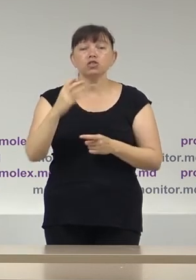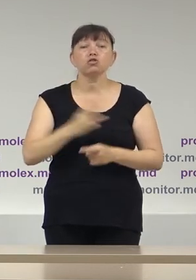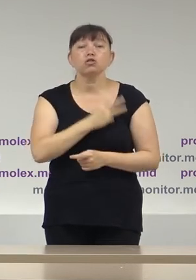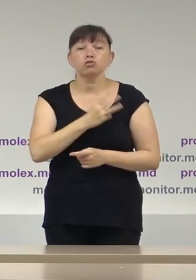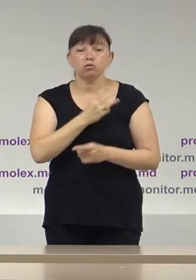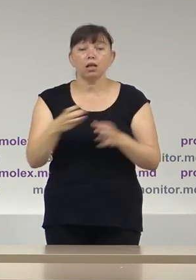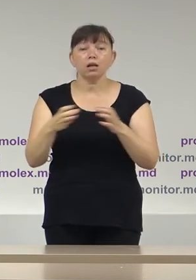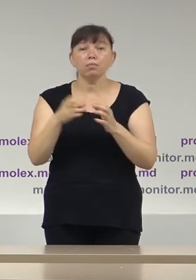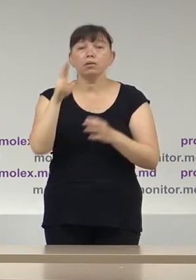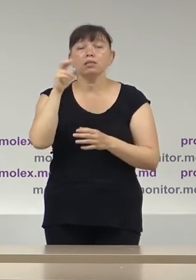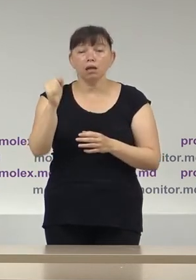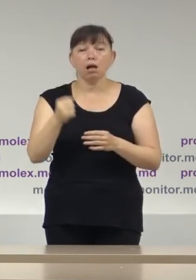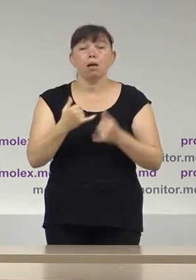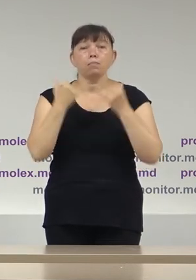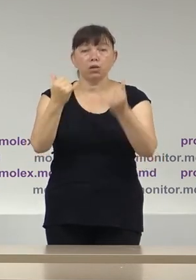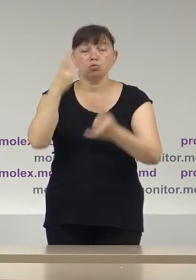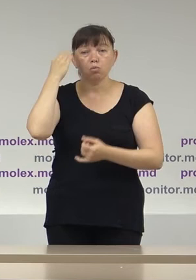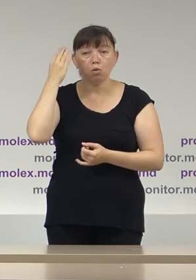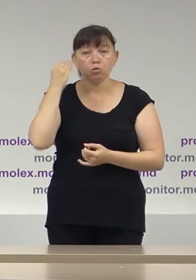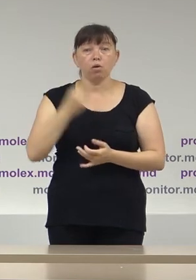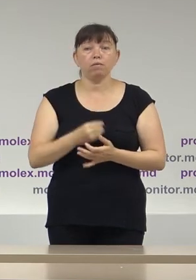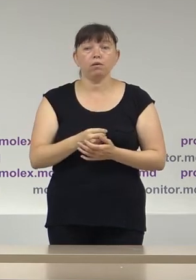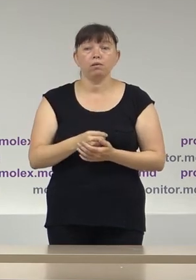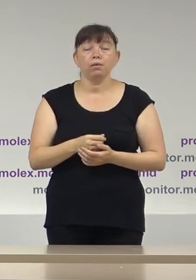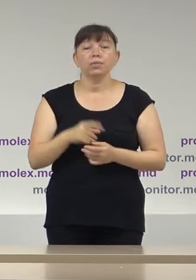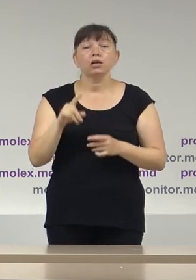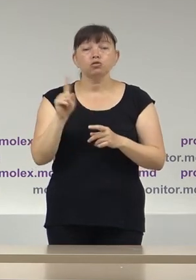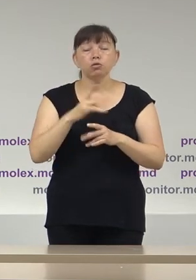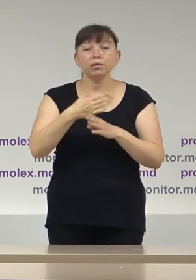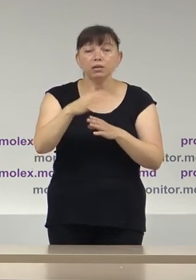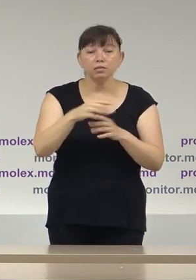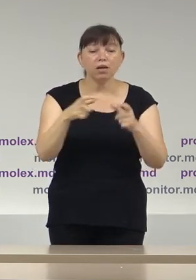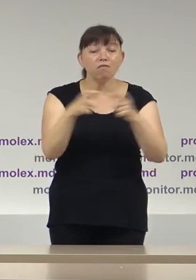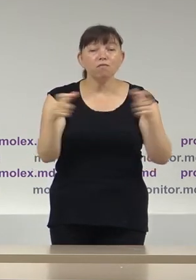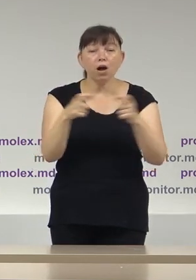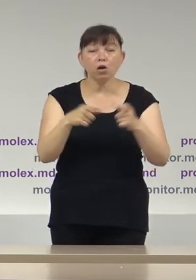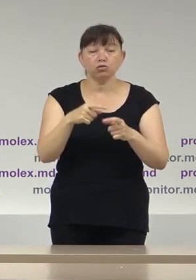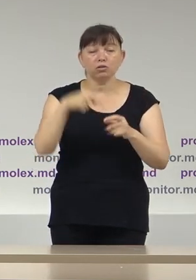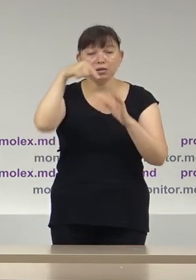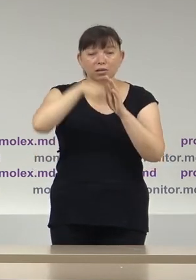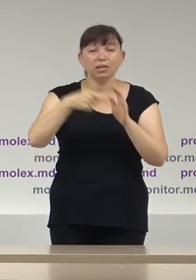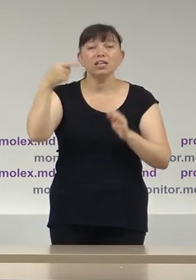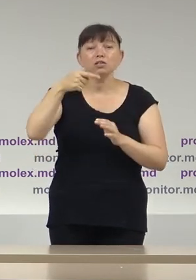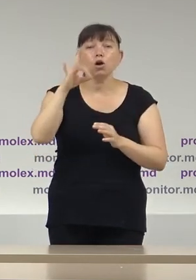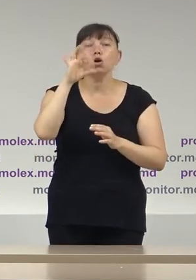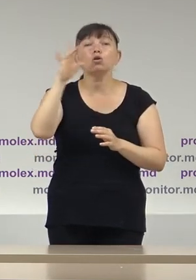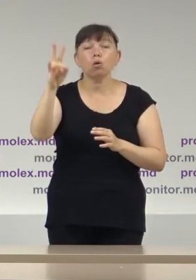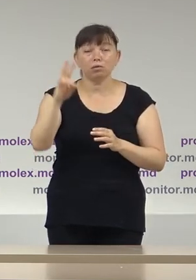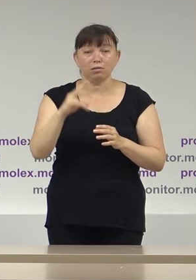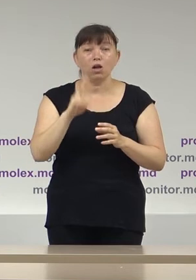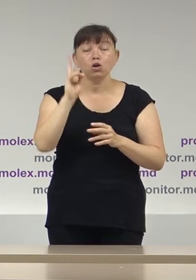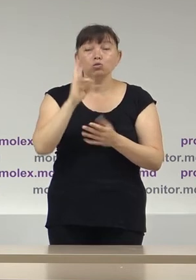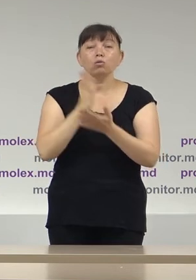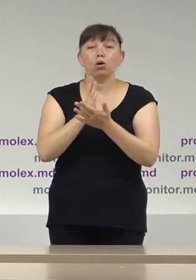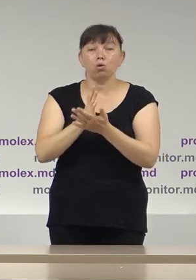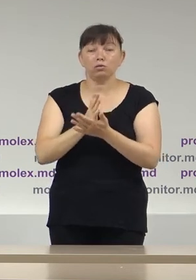Party. Another thing to mention is the initiative of the so-called initiative Gift for